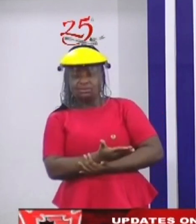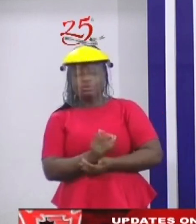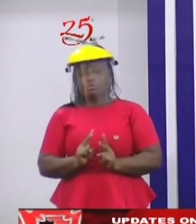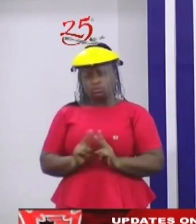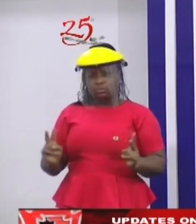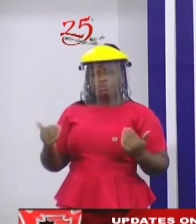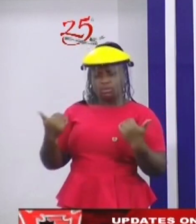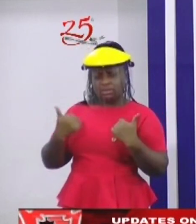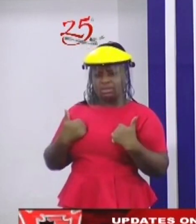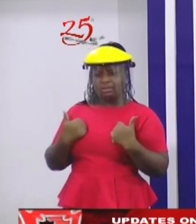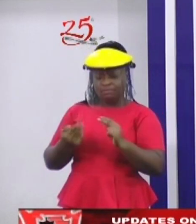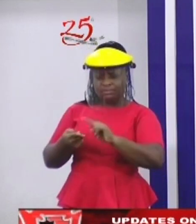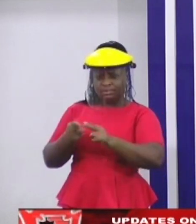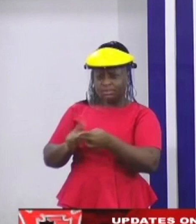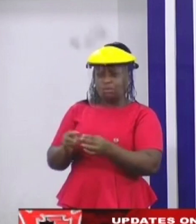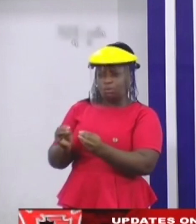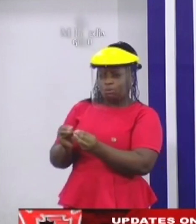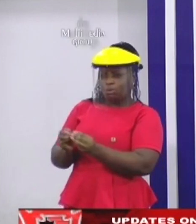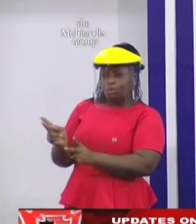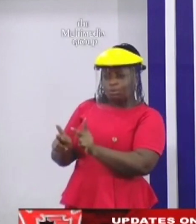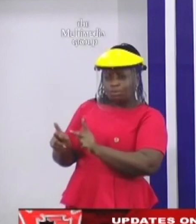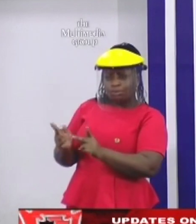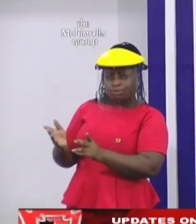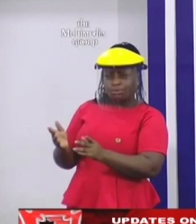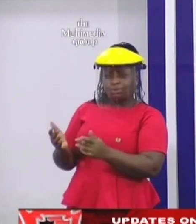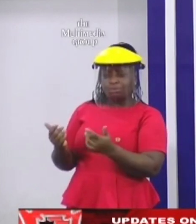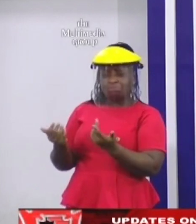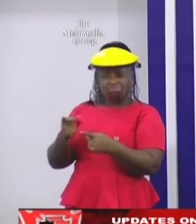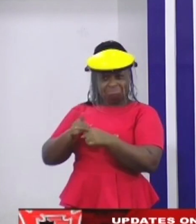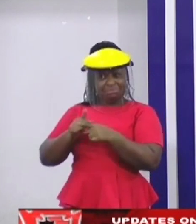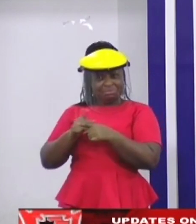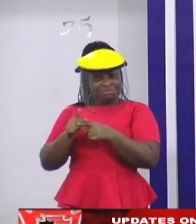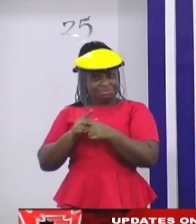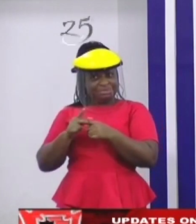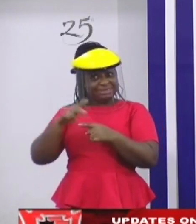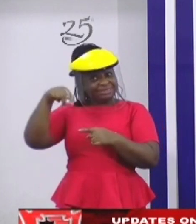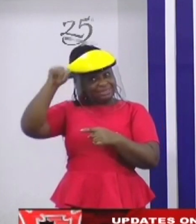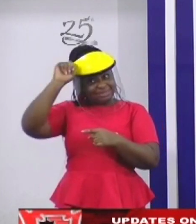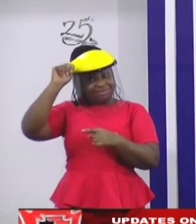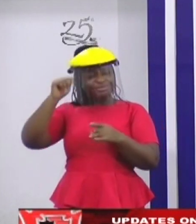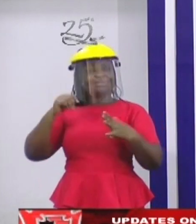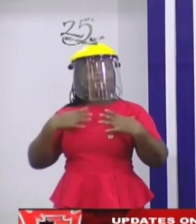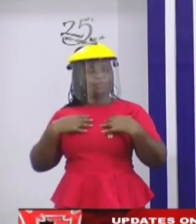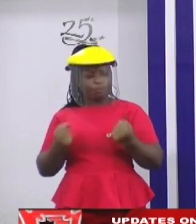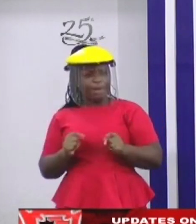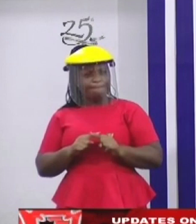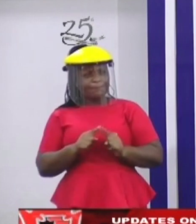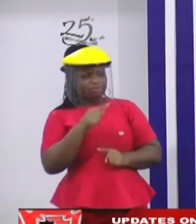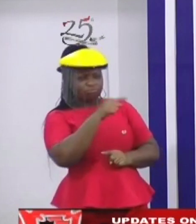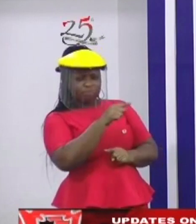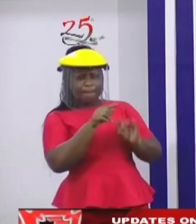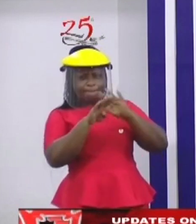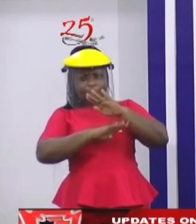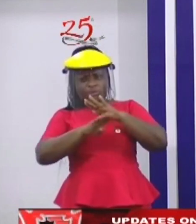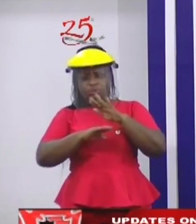so we have a significant number of people who have, in practice, say, in theory, recovered. But based on our high